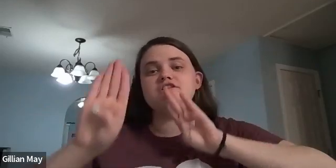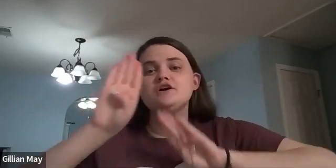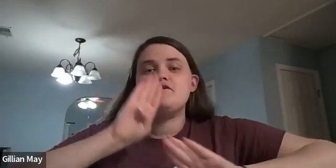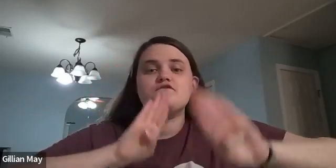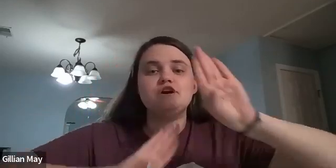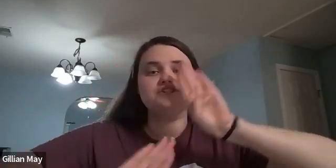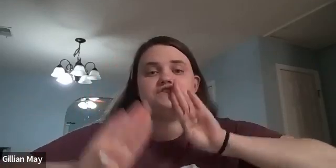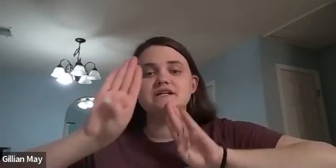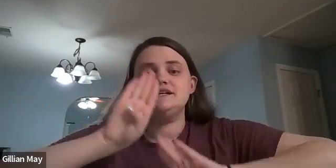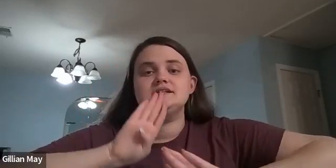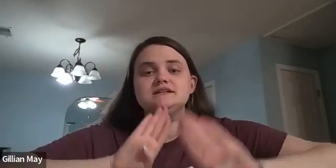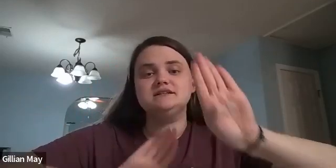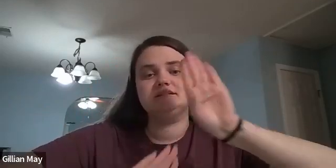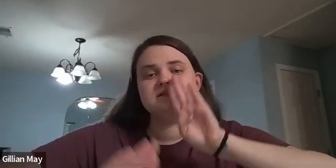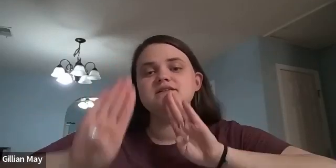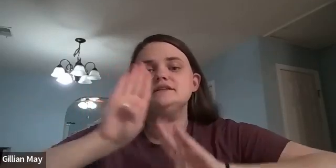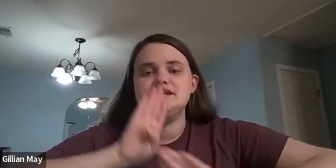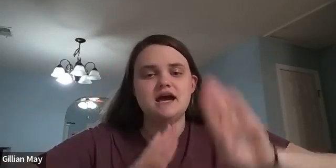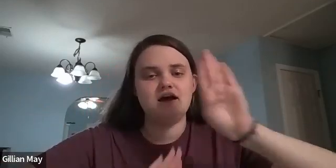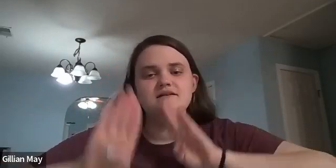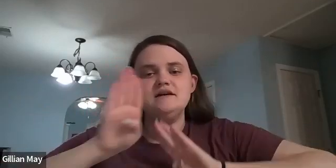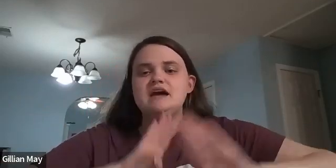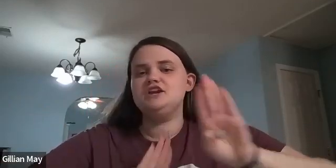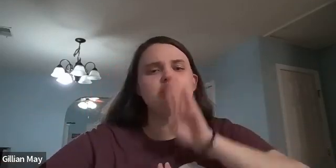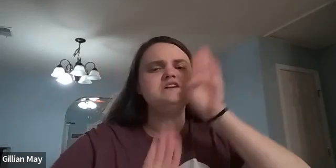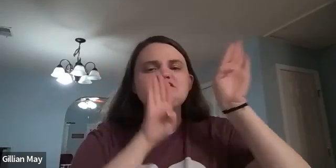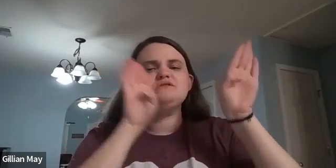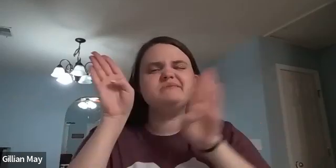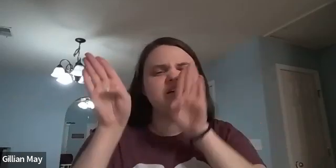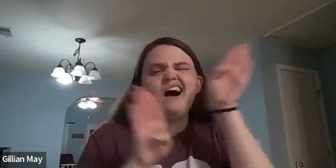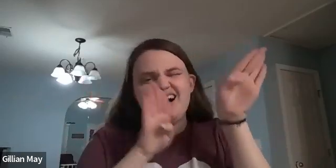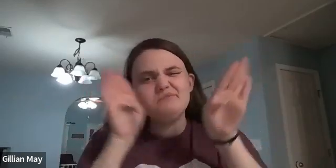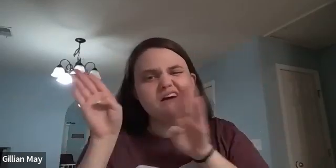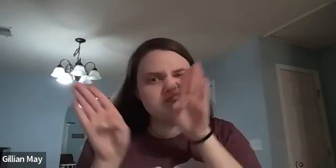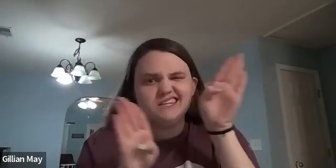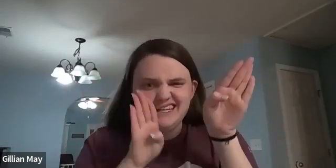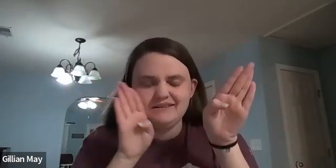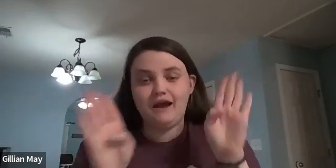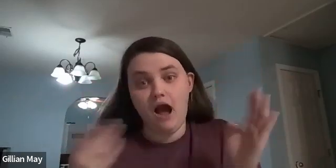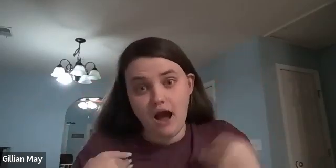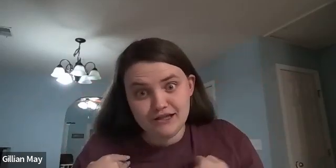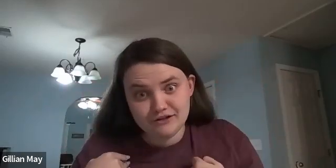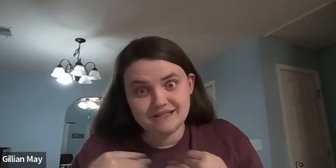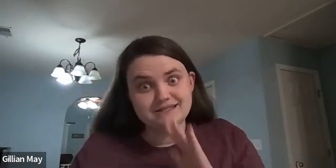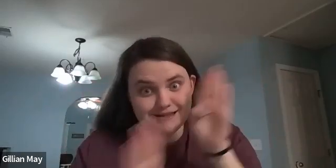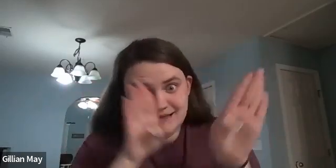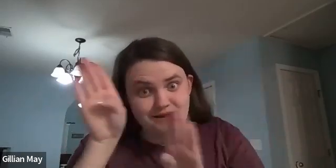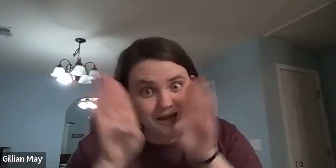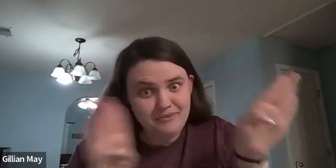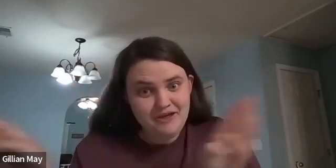to go frustrated. Yeah. And you don't want to, I mean, up, I've seen, like, I learned it as this up,